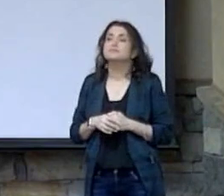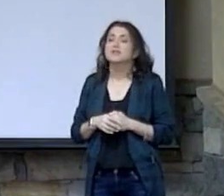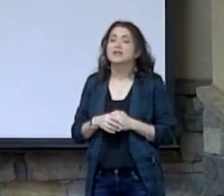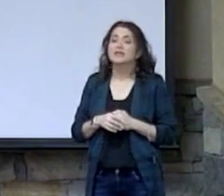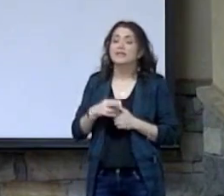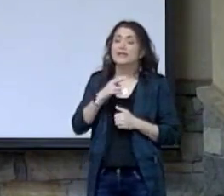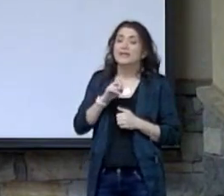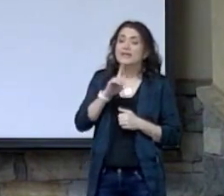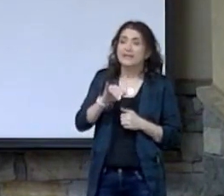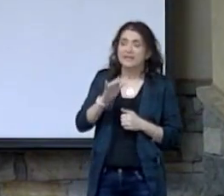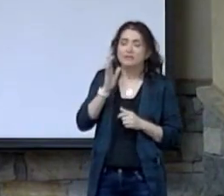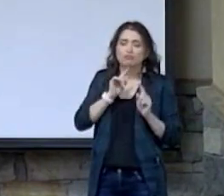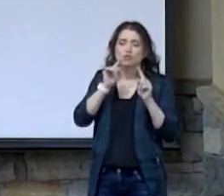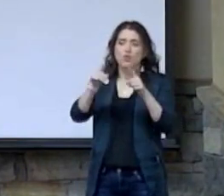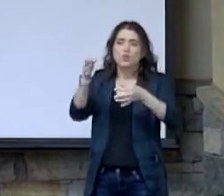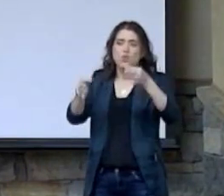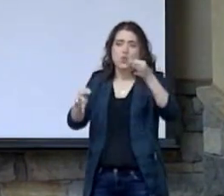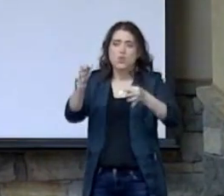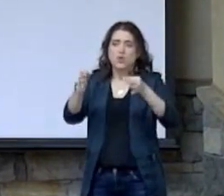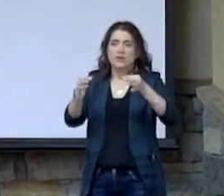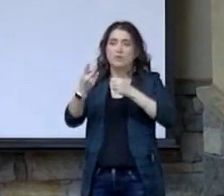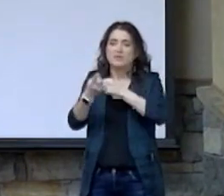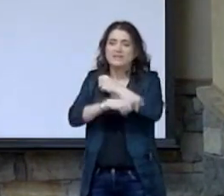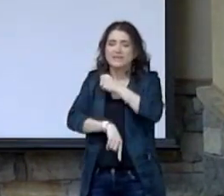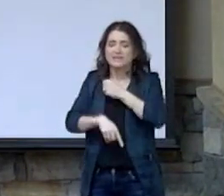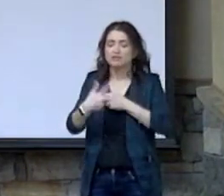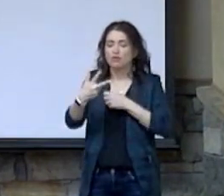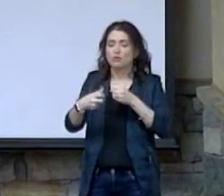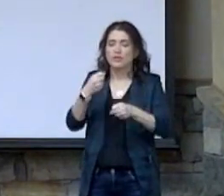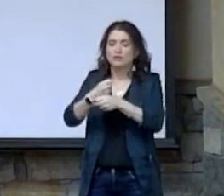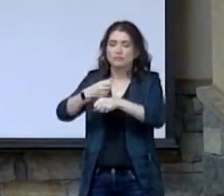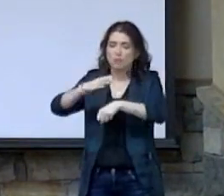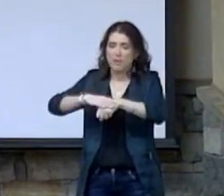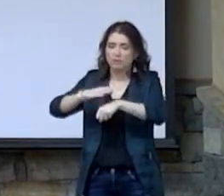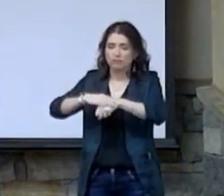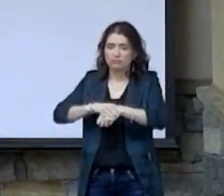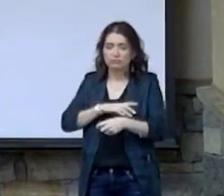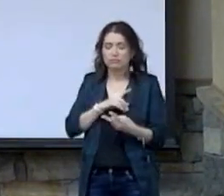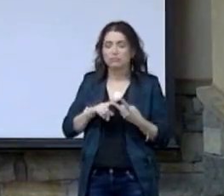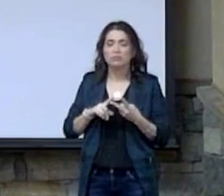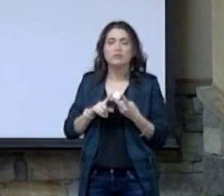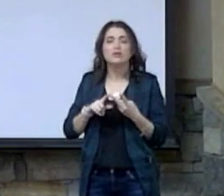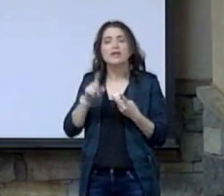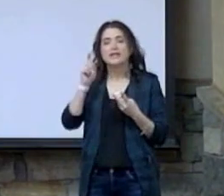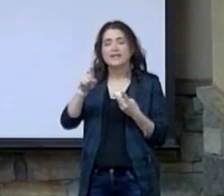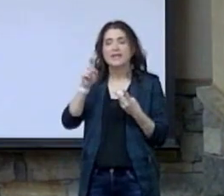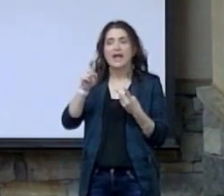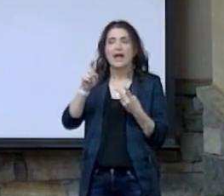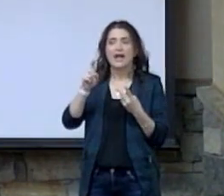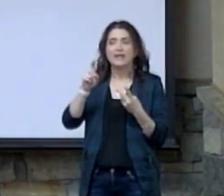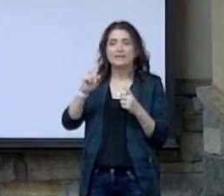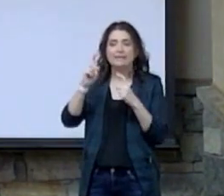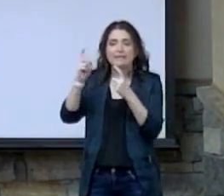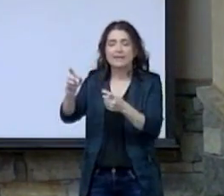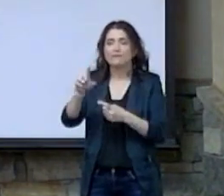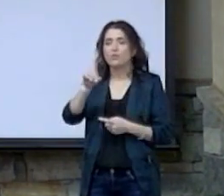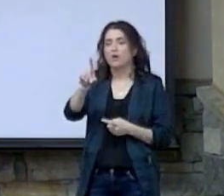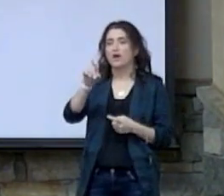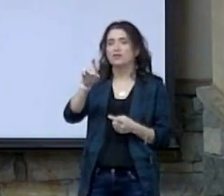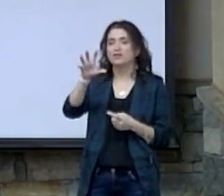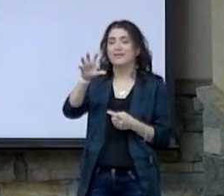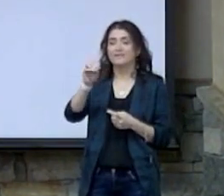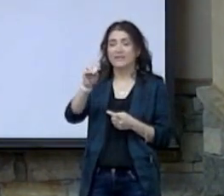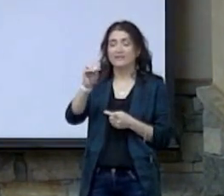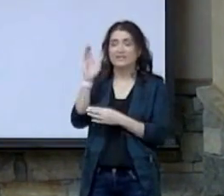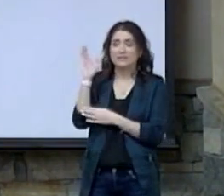Heatley would go to court, and he would be sentenced to 3 years probation. He had to give 150 speeches as